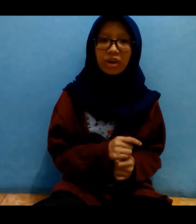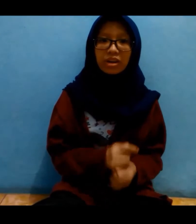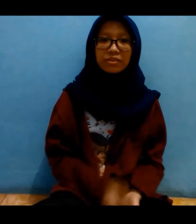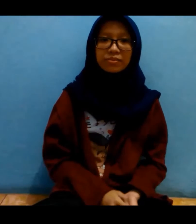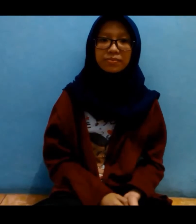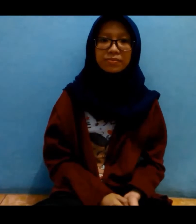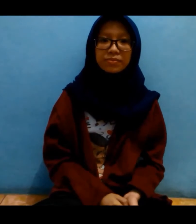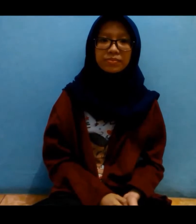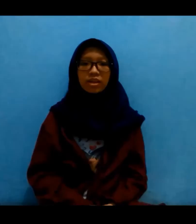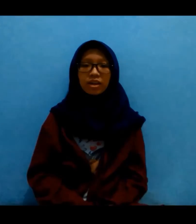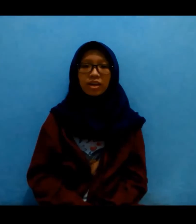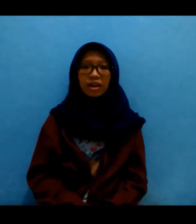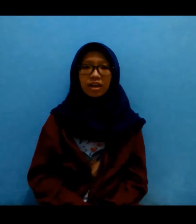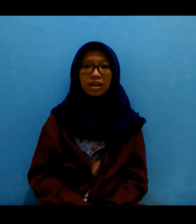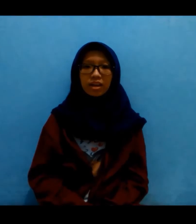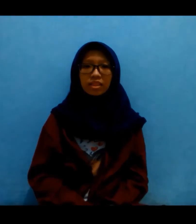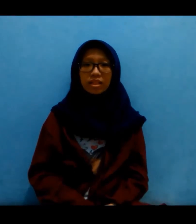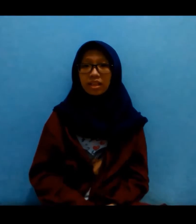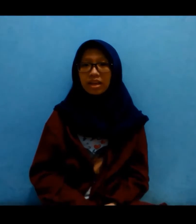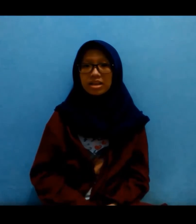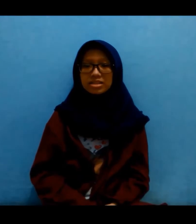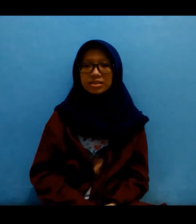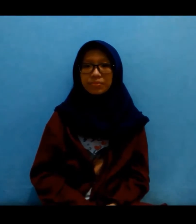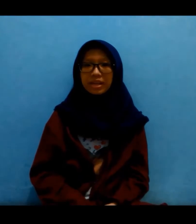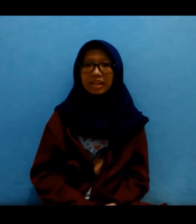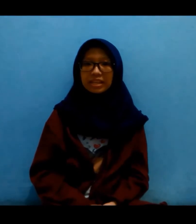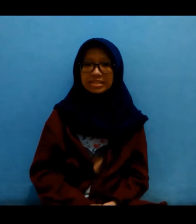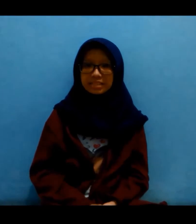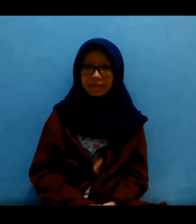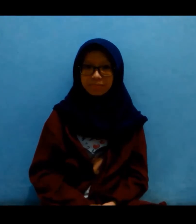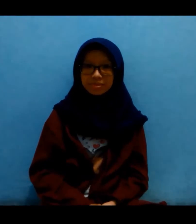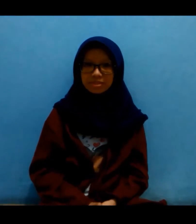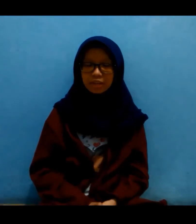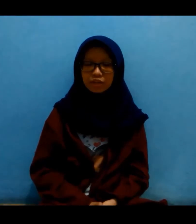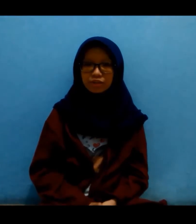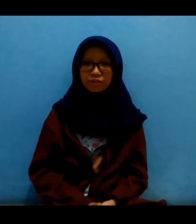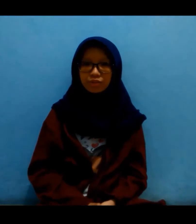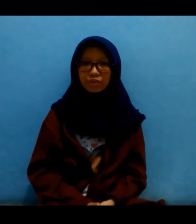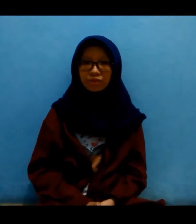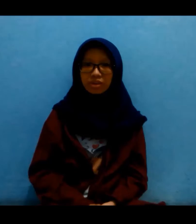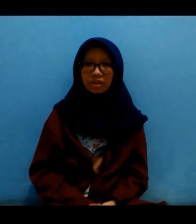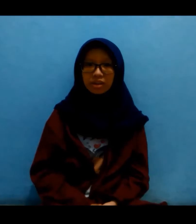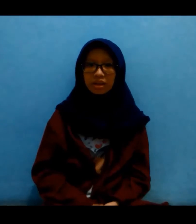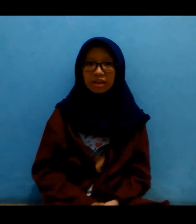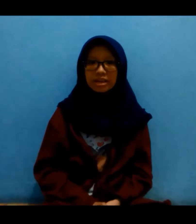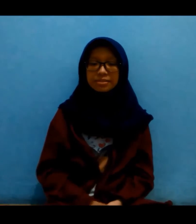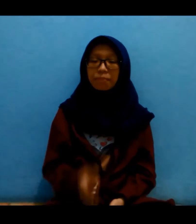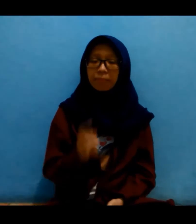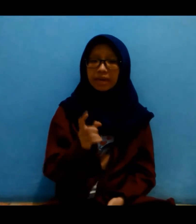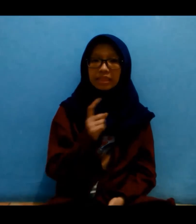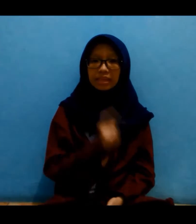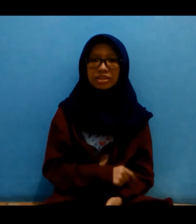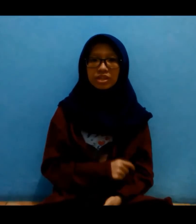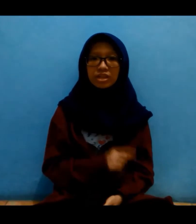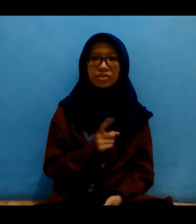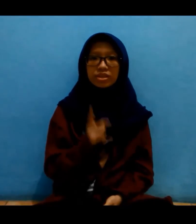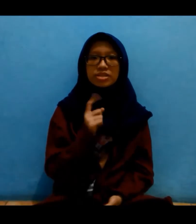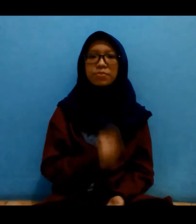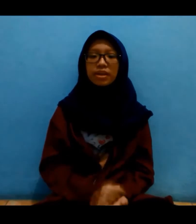anywhere. And then the last but not least steps that you should do is pay attention to the